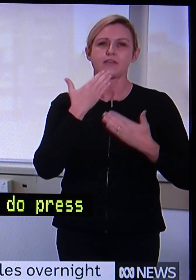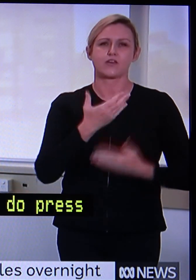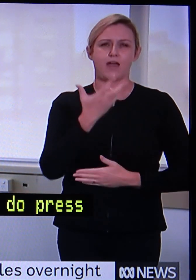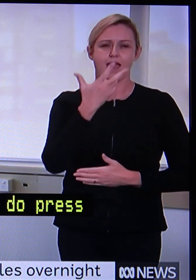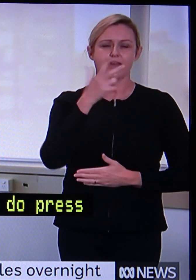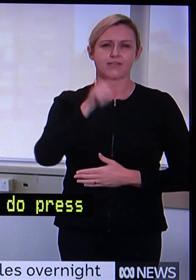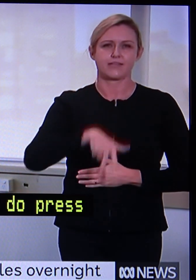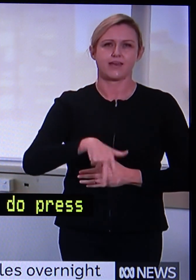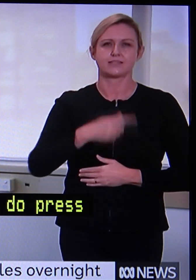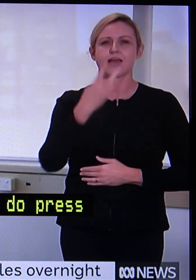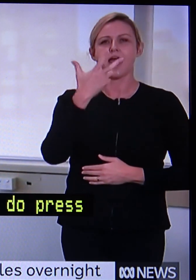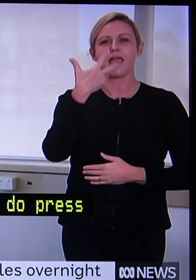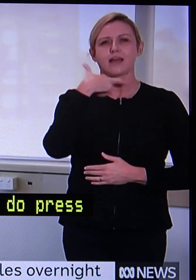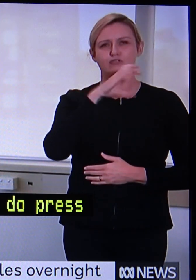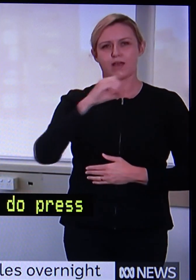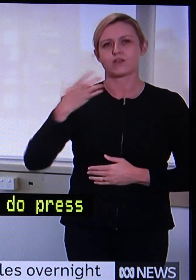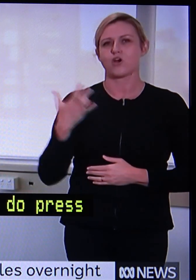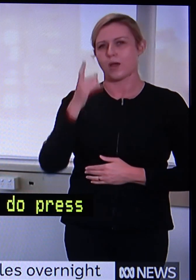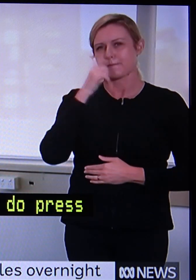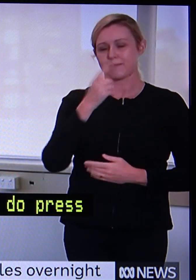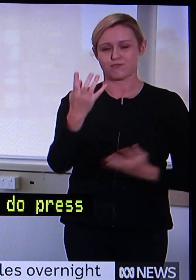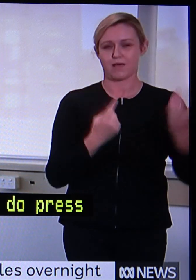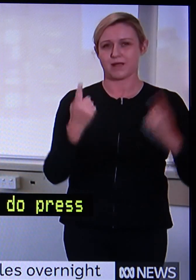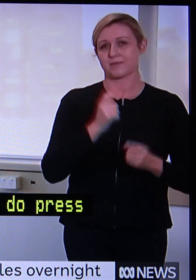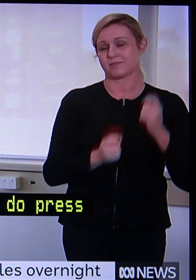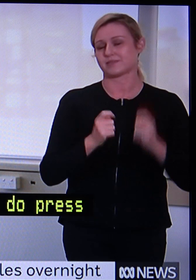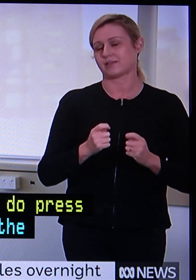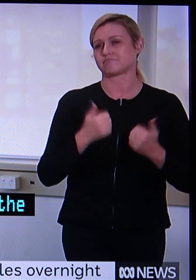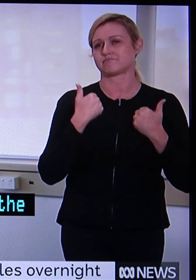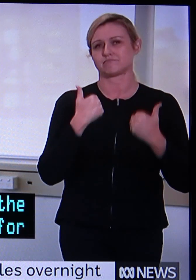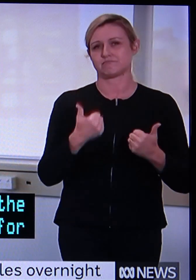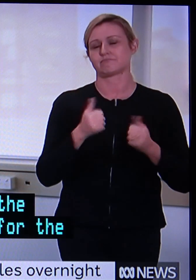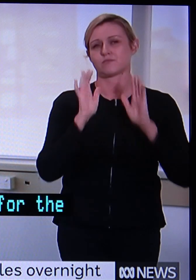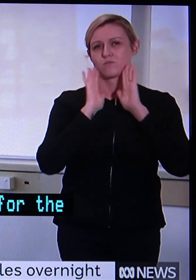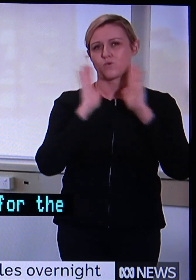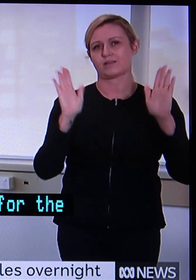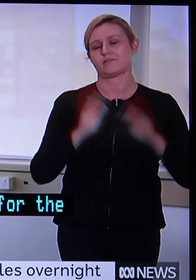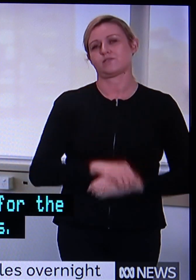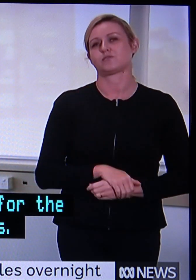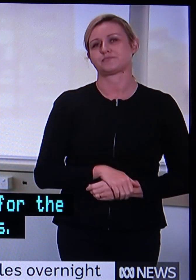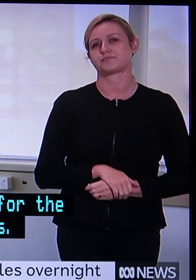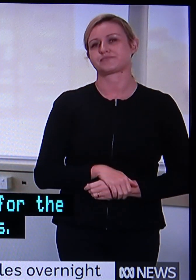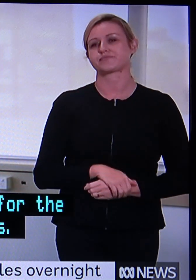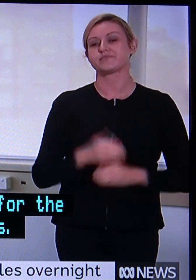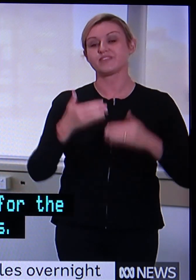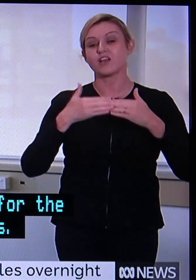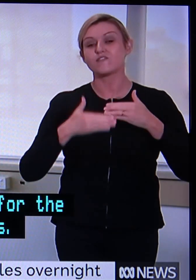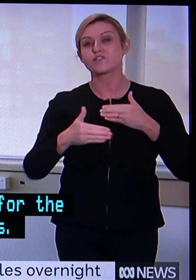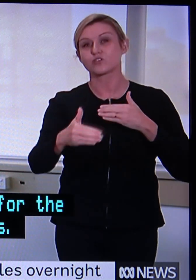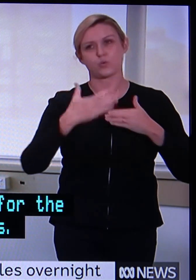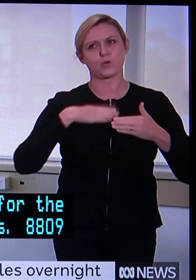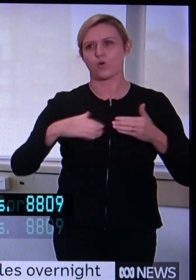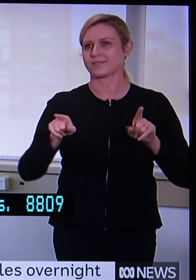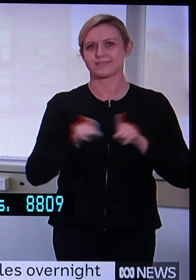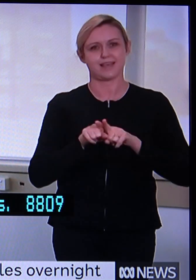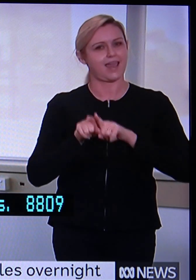8,809 people being tested is an extremely positive finding, and the challenge ahead of us is to sustain those high levels